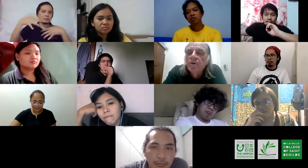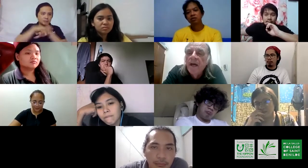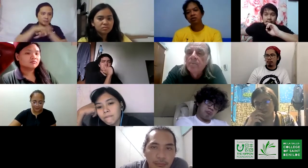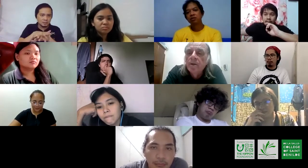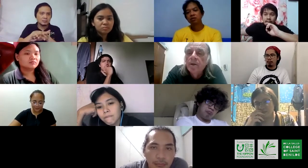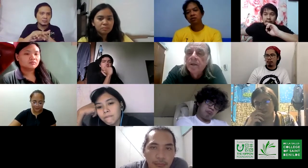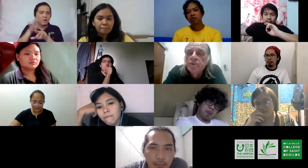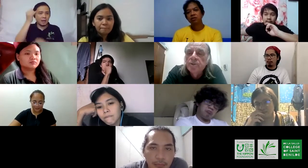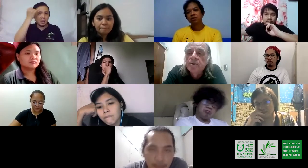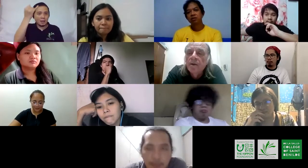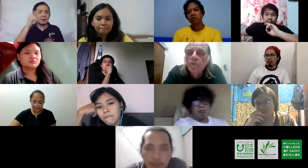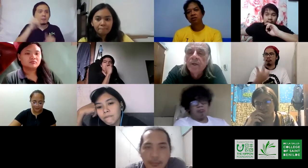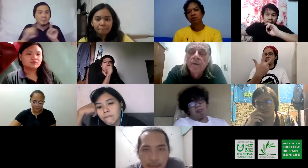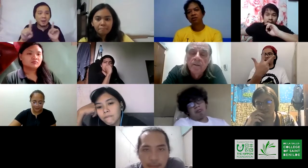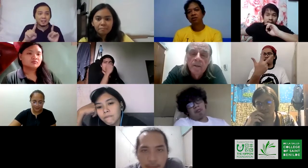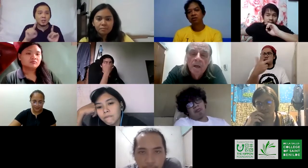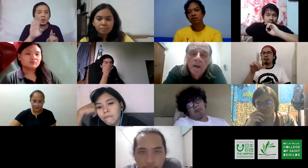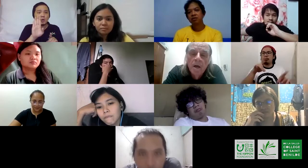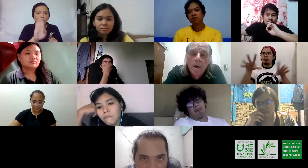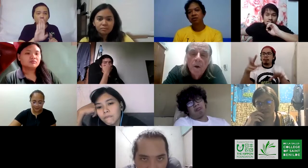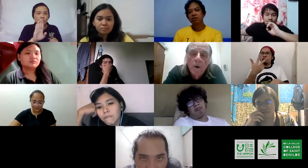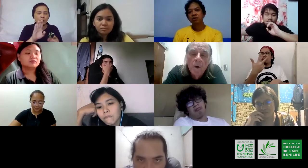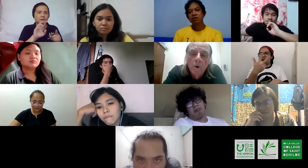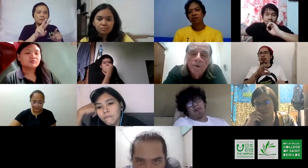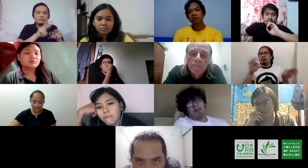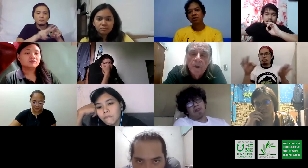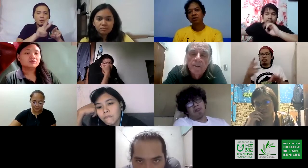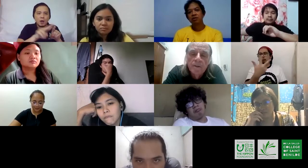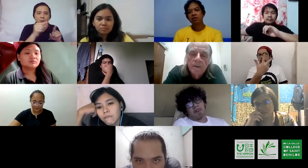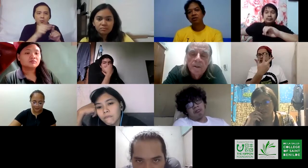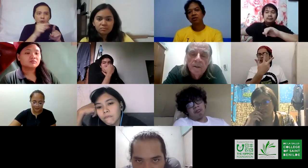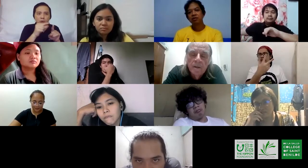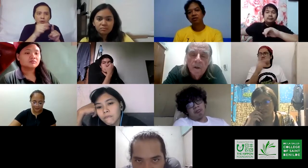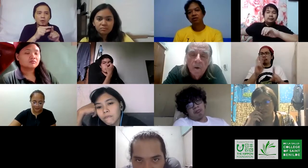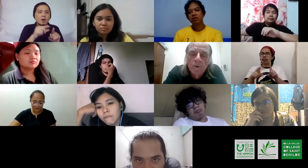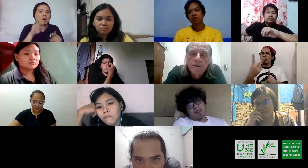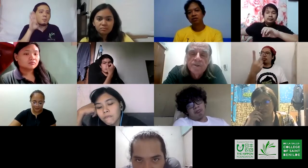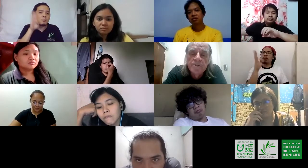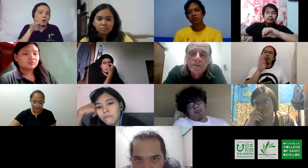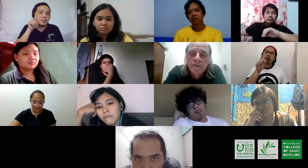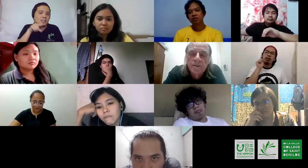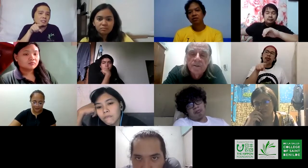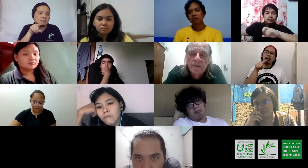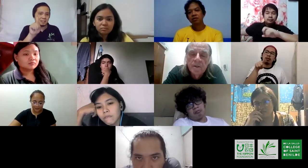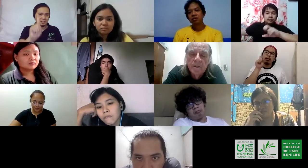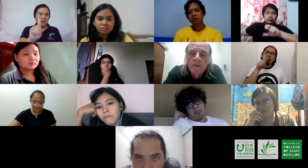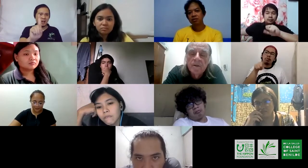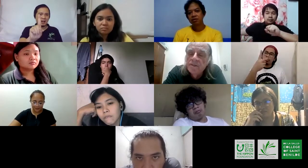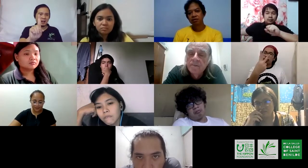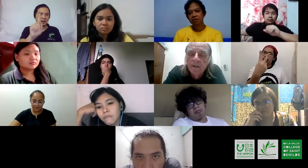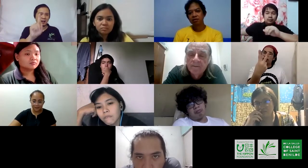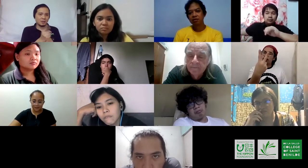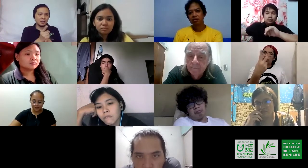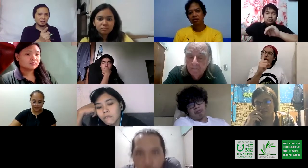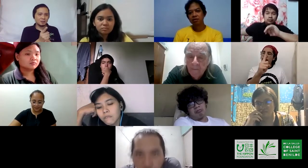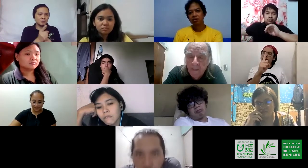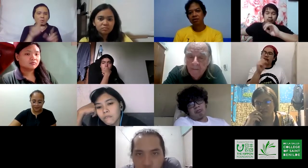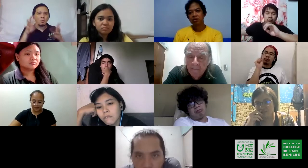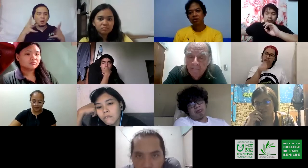your vocabulary should not read older brother, older sister, younger